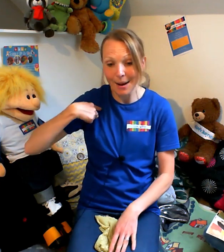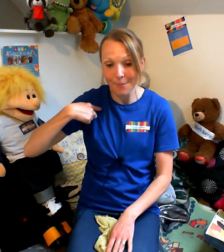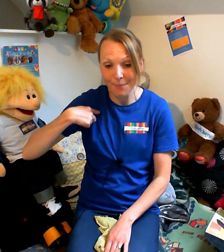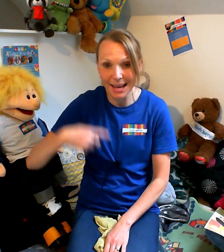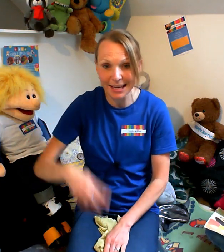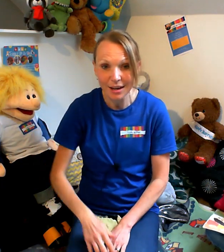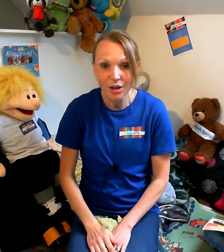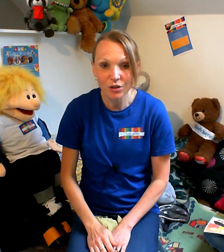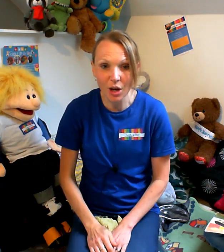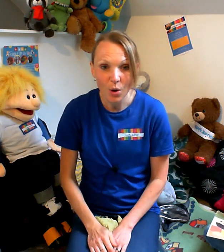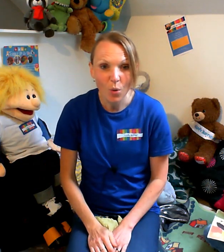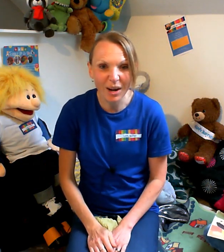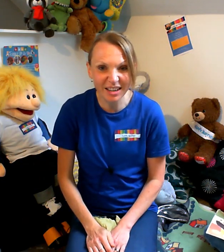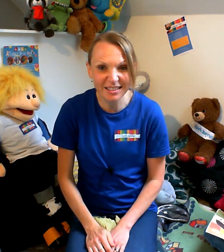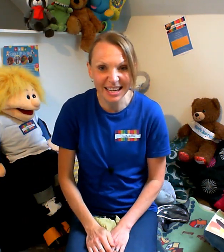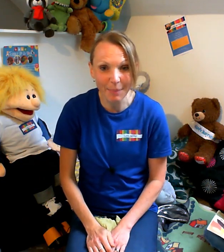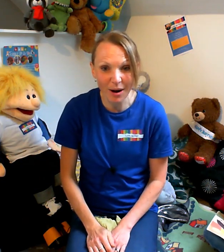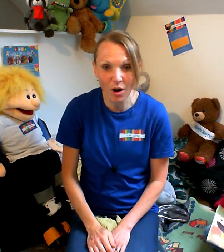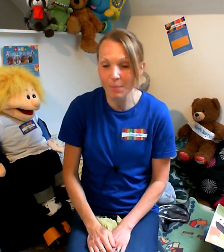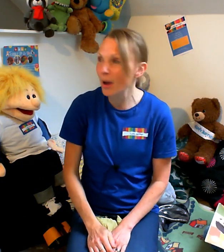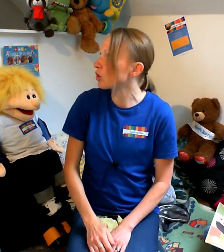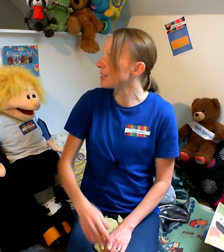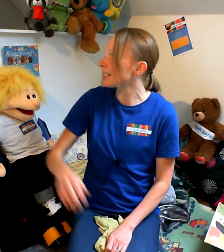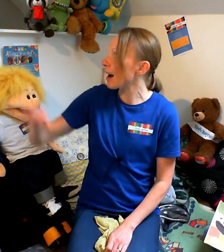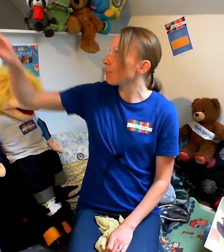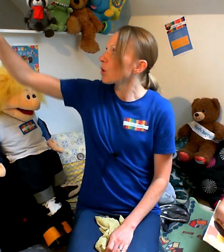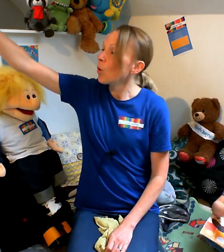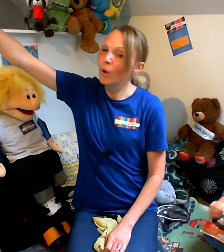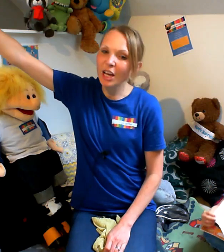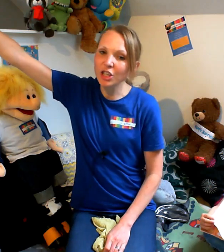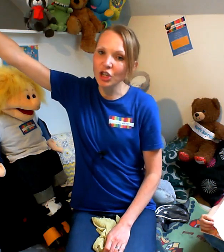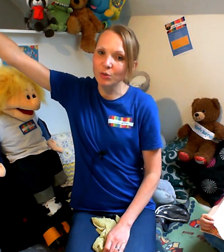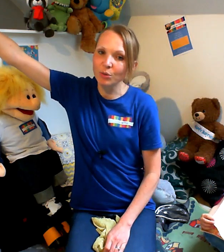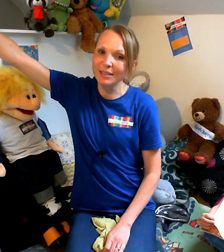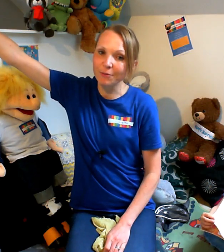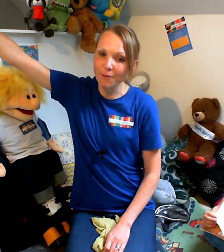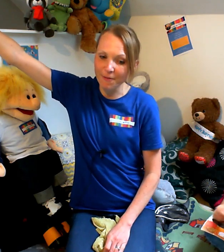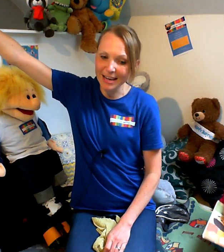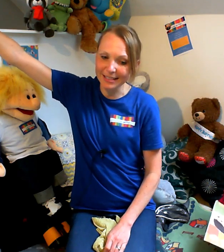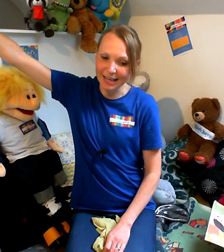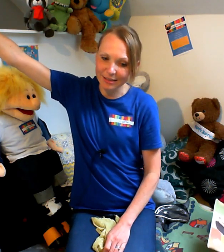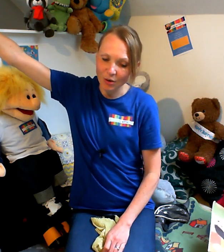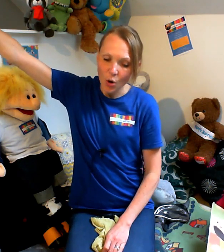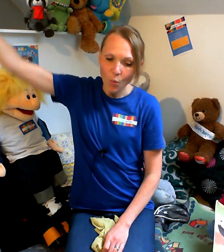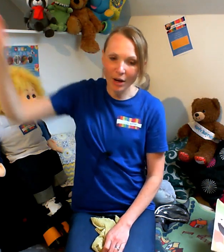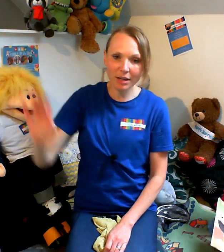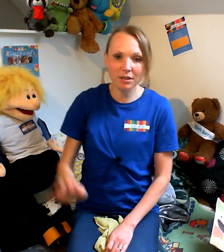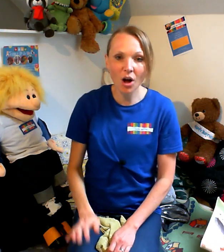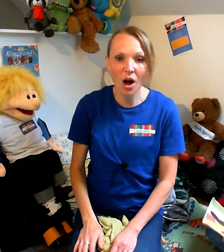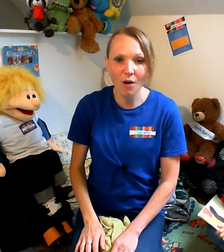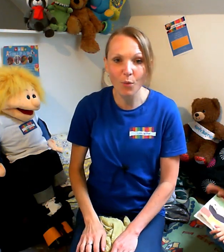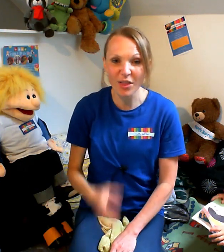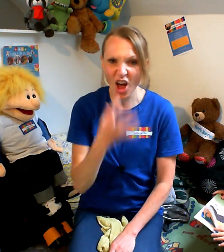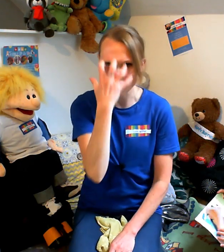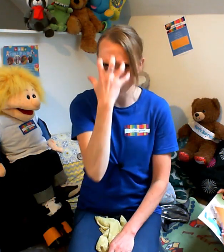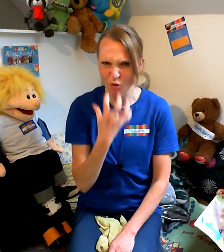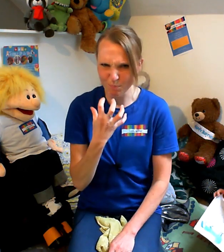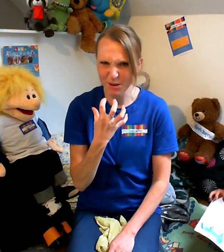me. So we're going to sing about our emotions now. We're going to do some different faces. We're going to start off with a grumpy